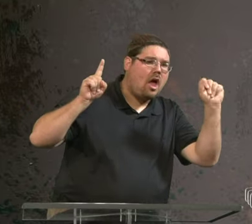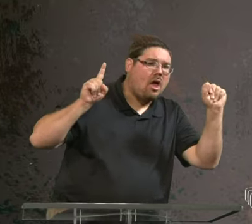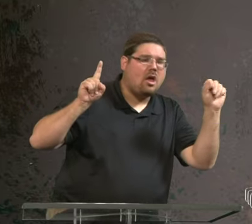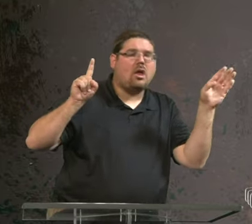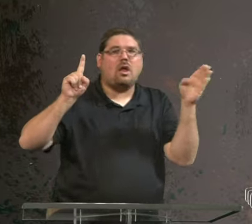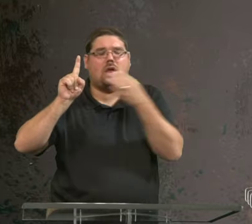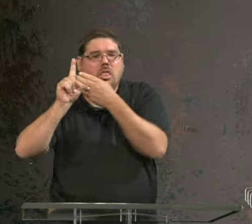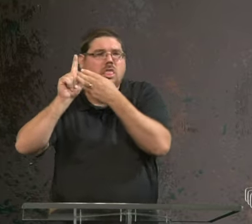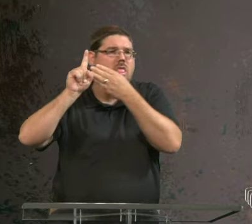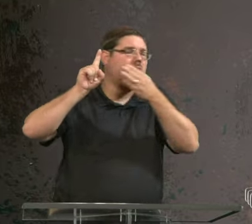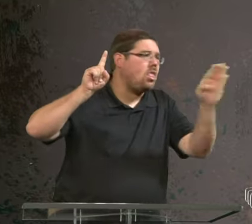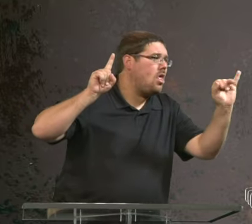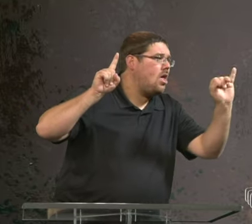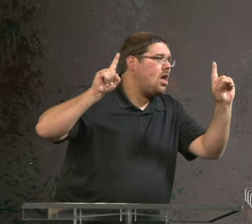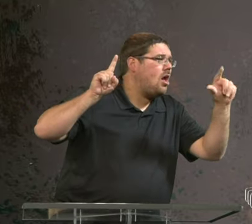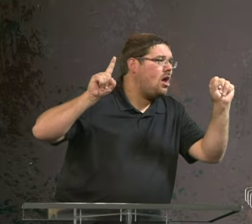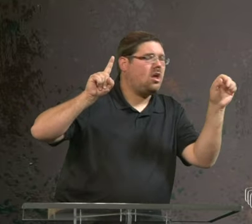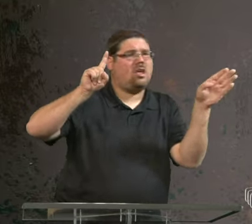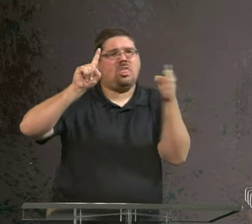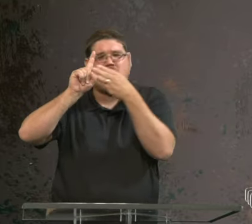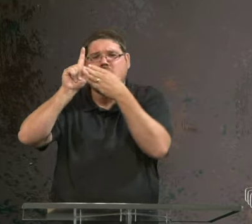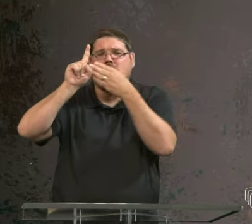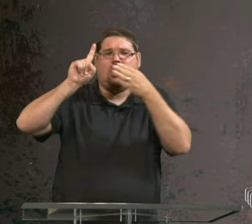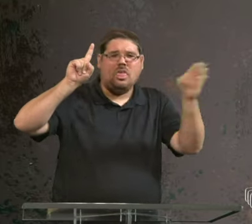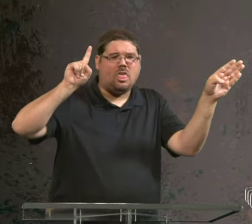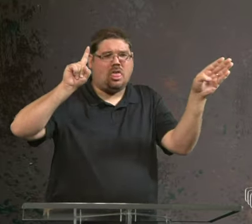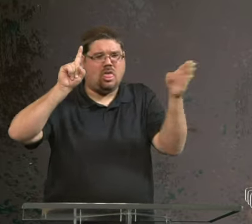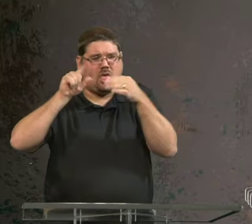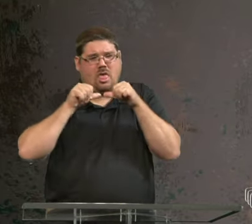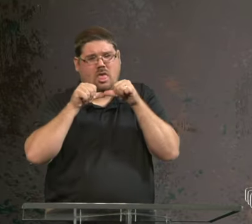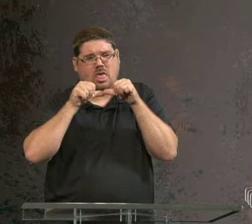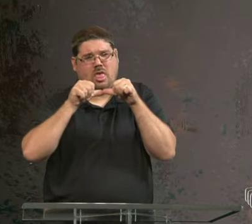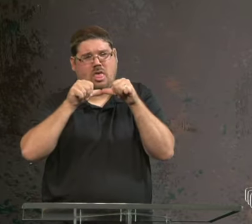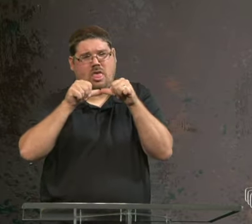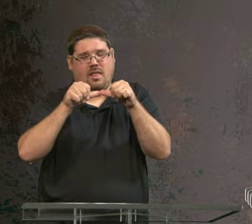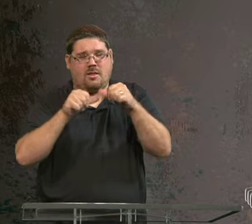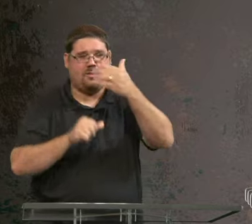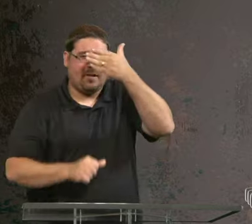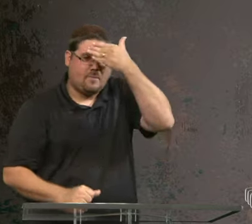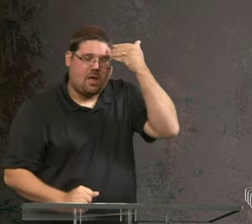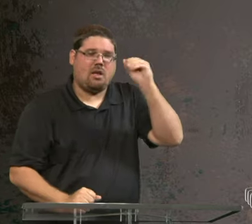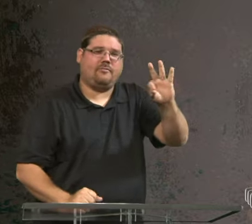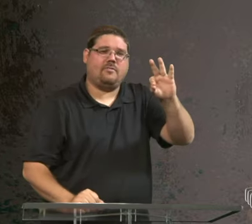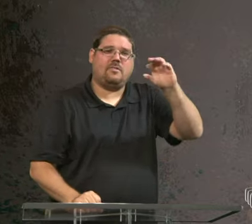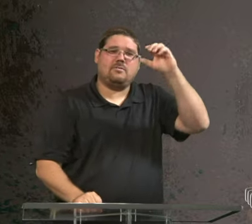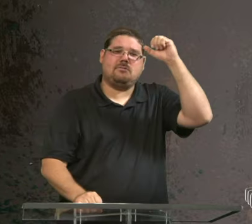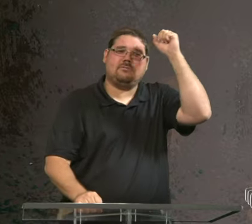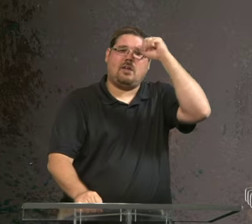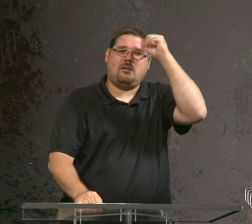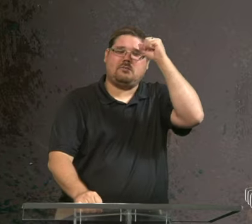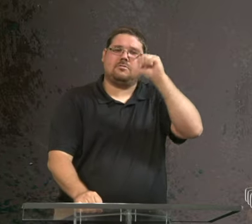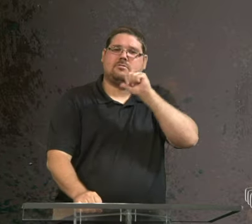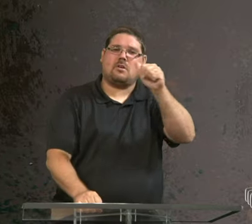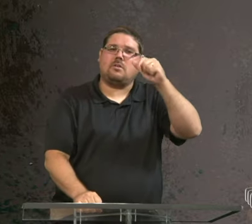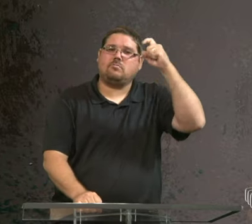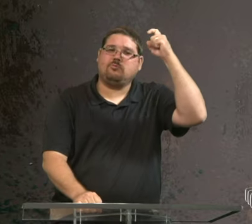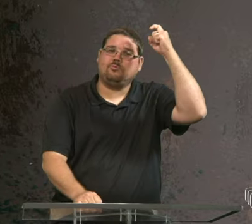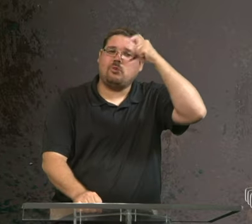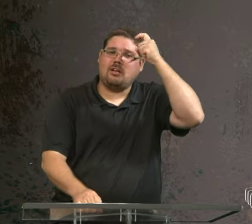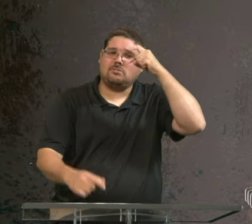follow God or would I follow Baal? Would I follow the true God or another false god? Well,